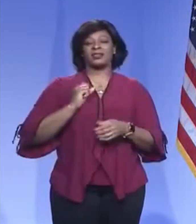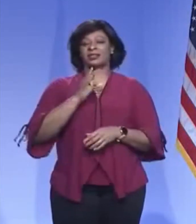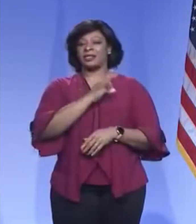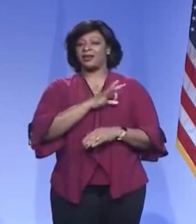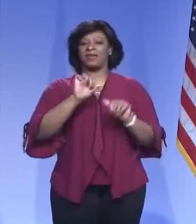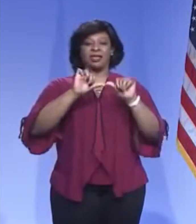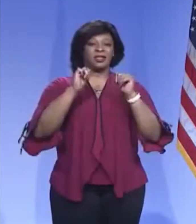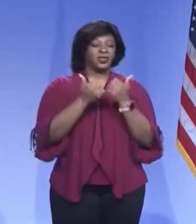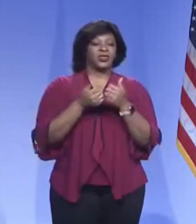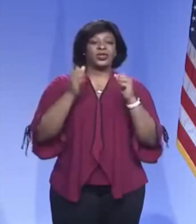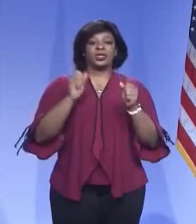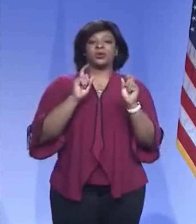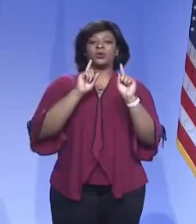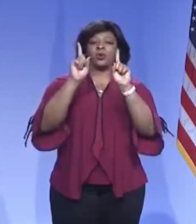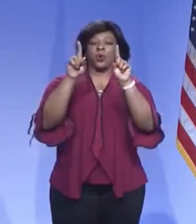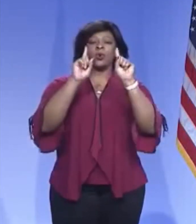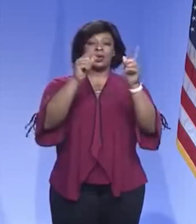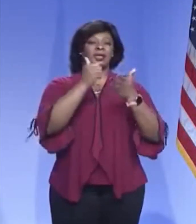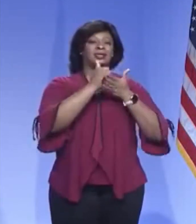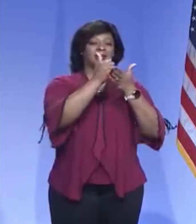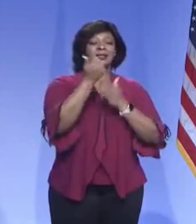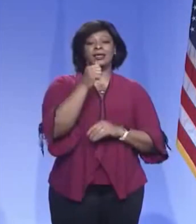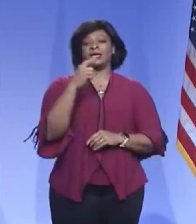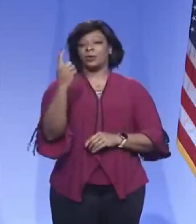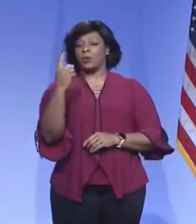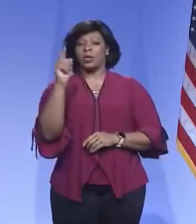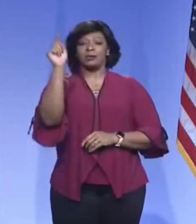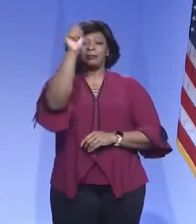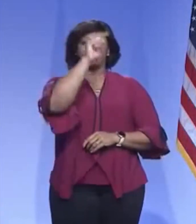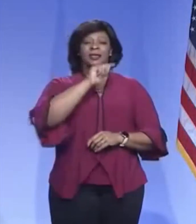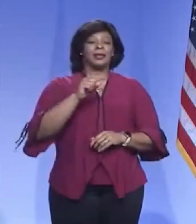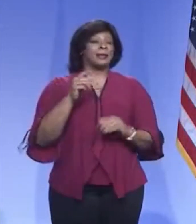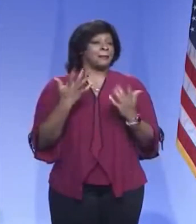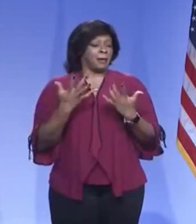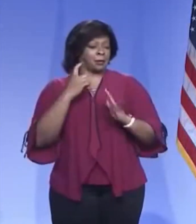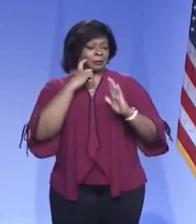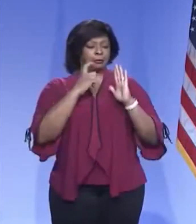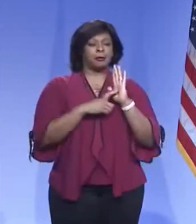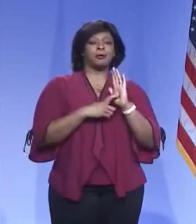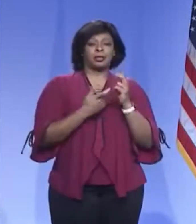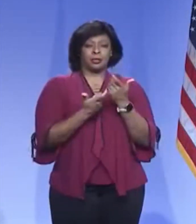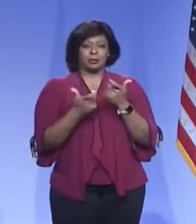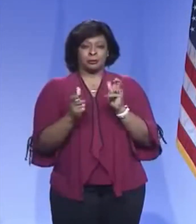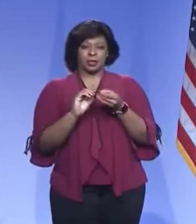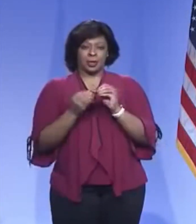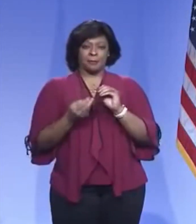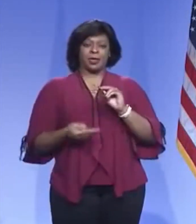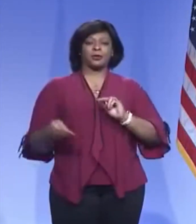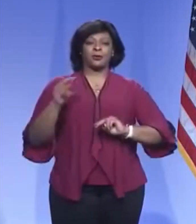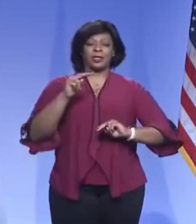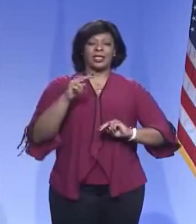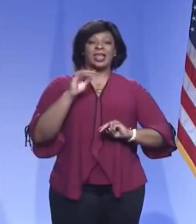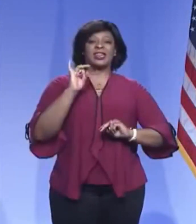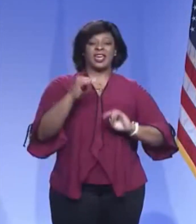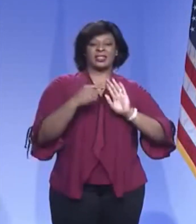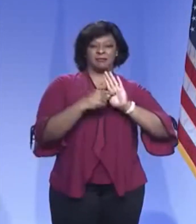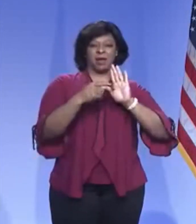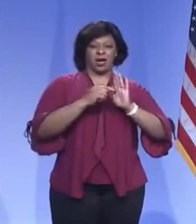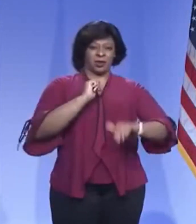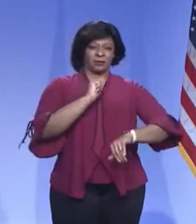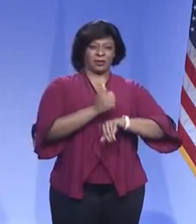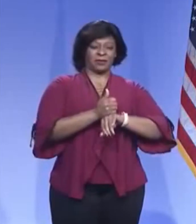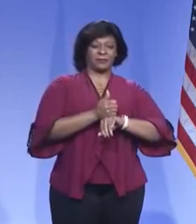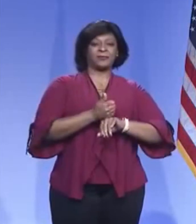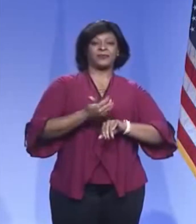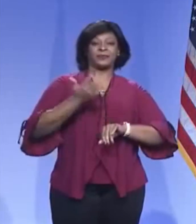agencies, and others could come to the aid of any one municipality that was seeing a peak. That was the model that was put into place when